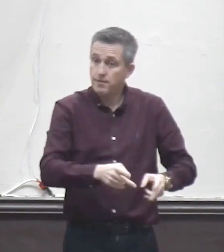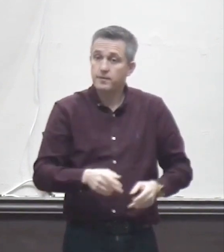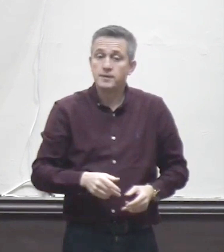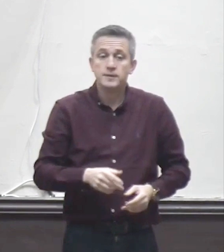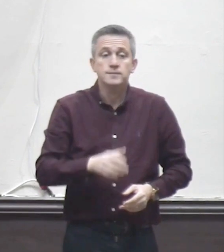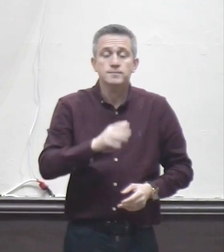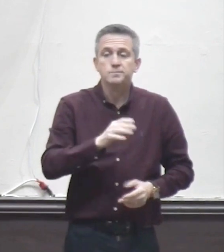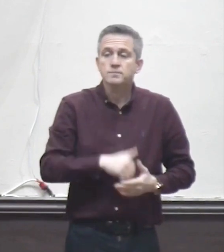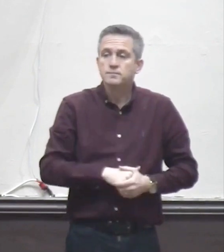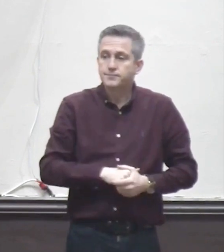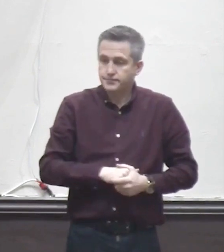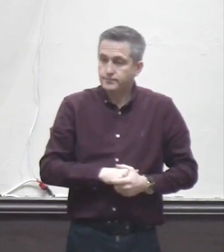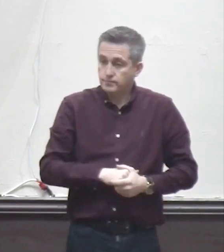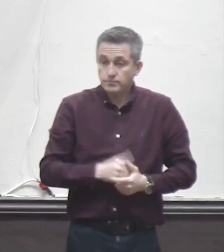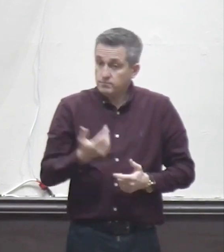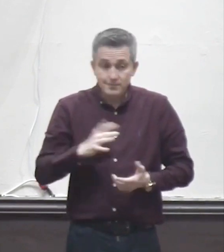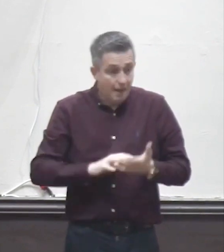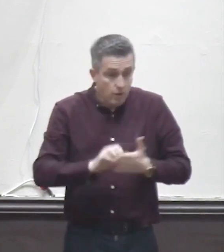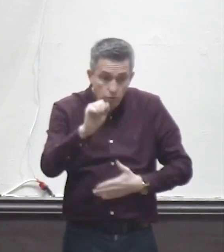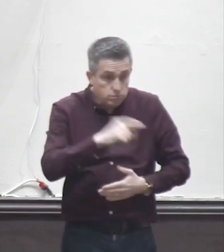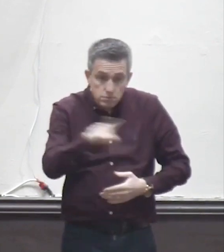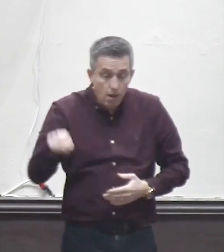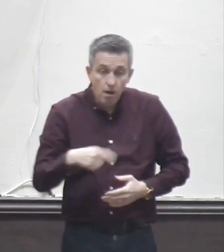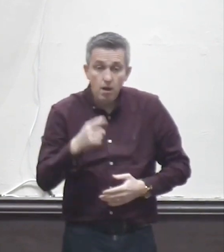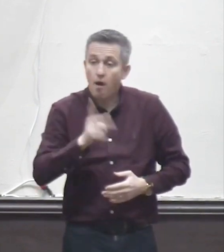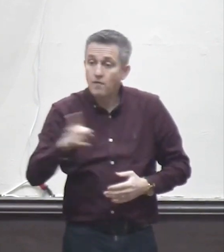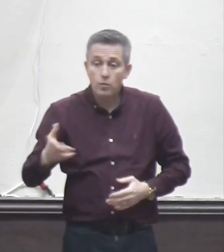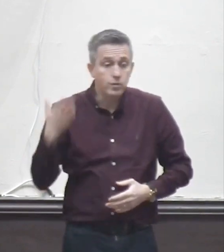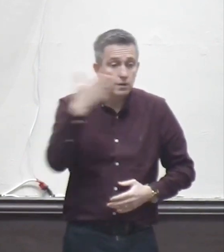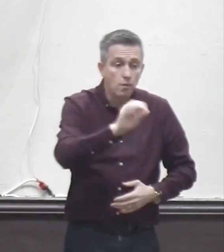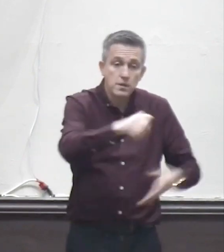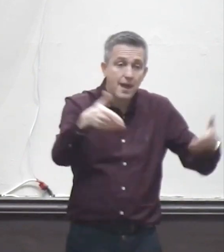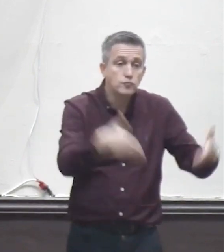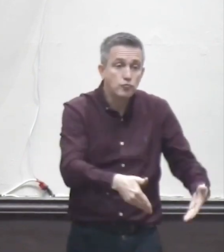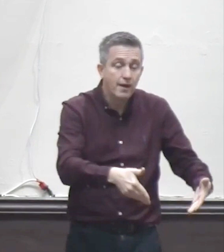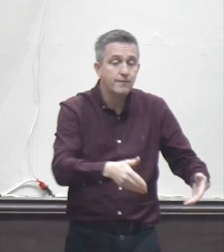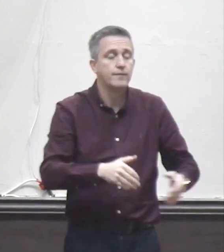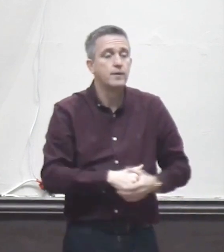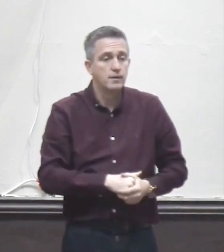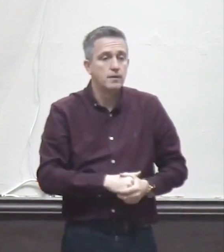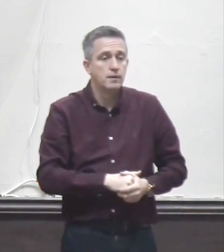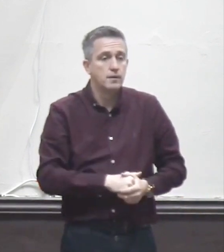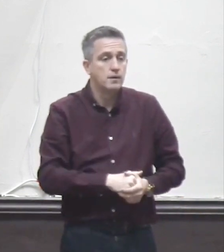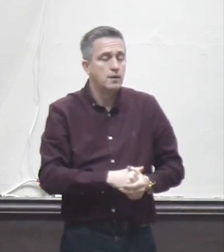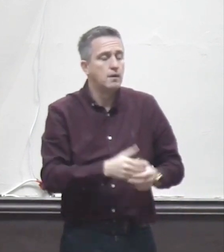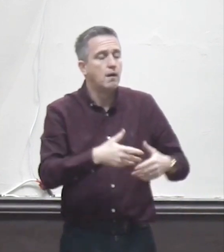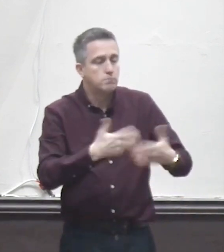They go up to them, and we find this in our culture. They would go up to these blessed graves, and they would raise their